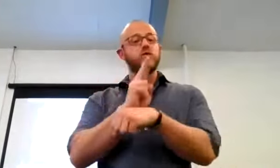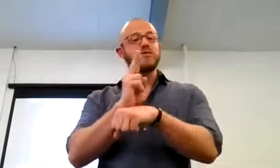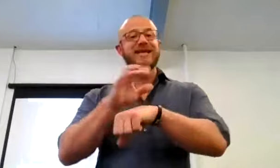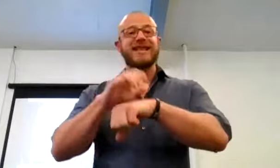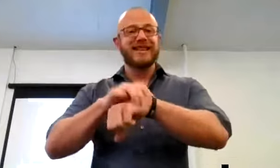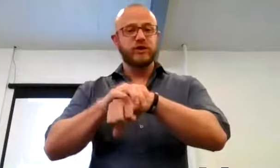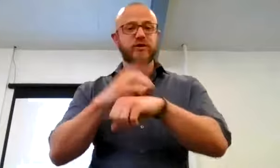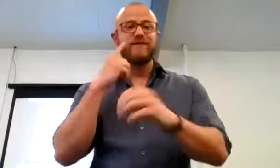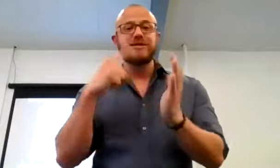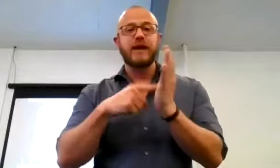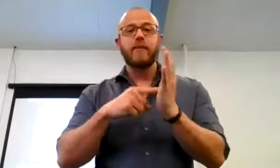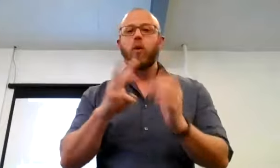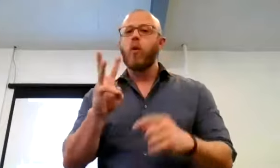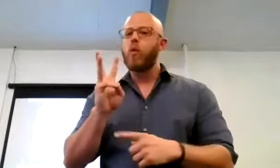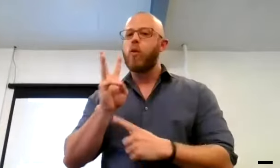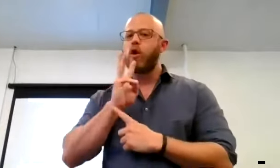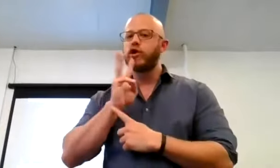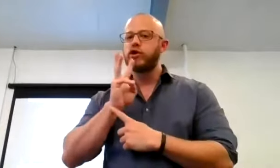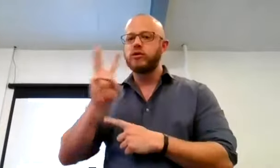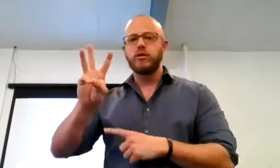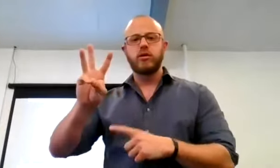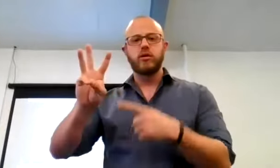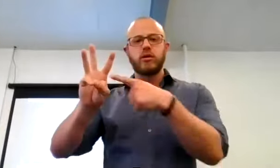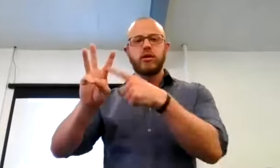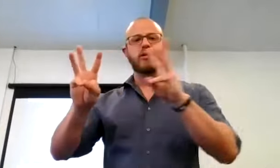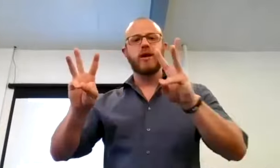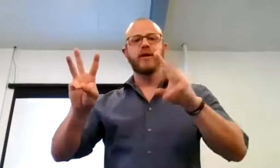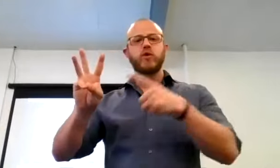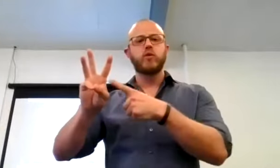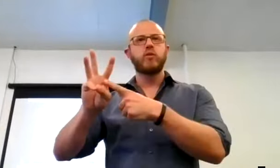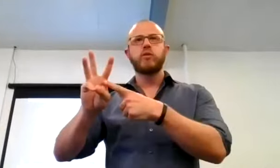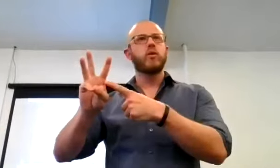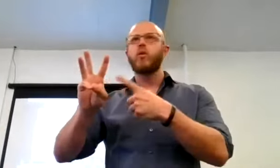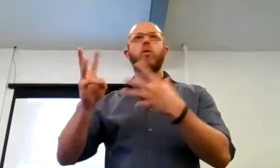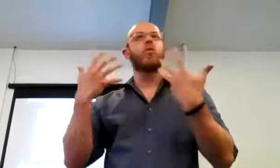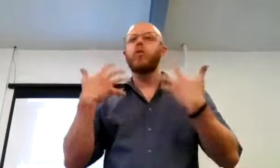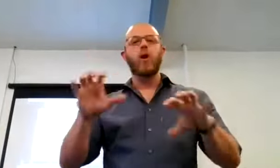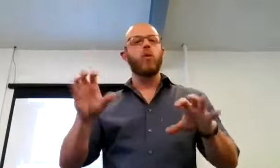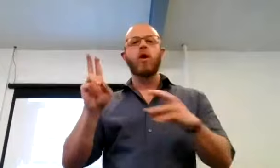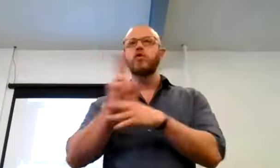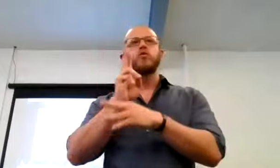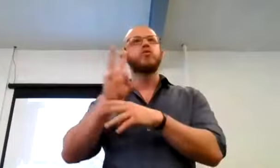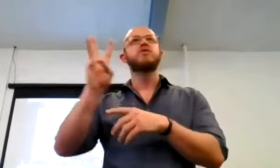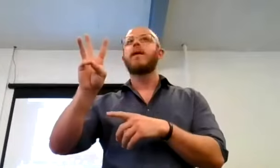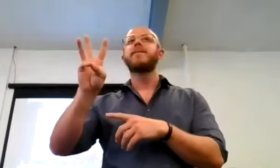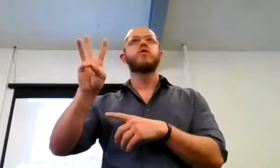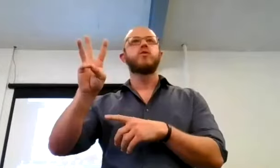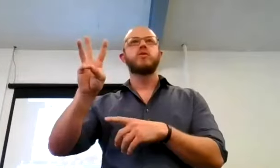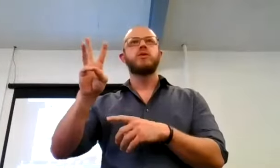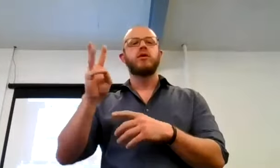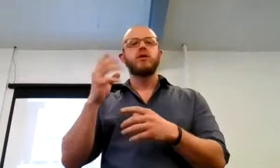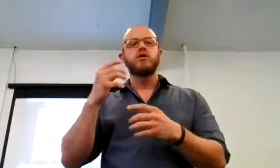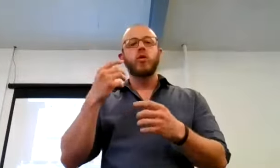we don't like the concept of using English, to be honest with you, with signs. You see that W there? We don't really want to use the W with